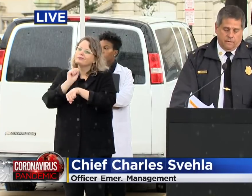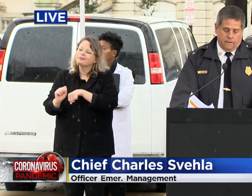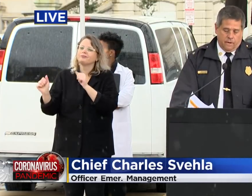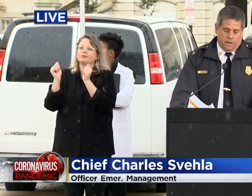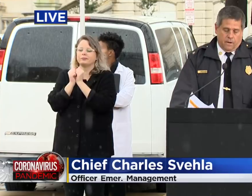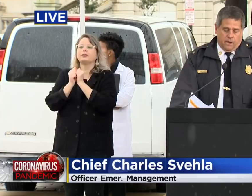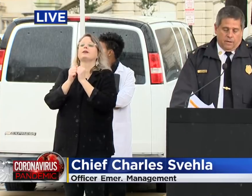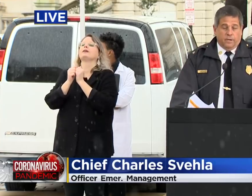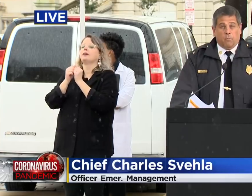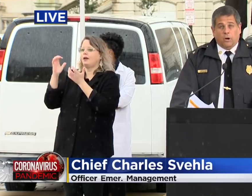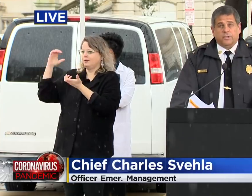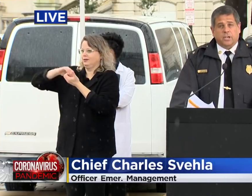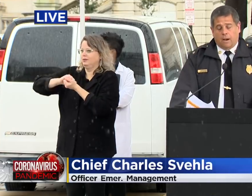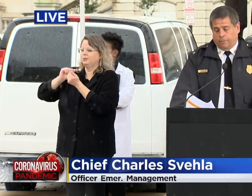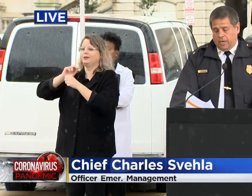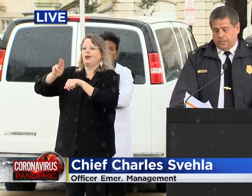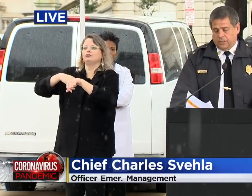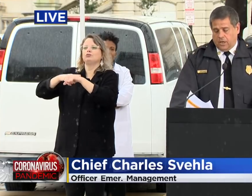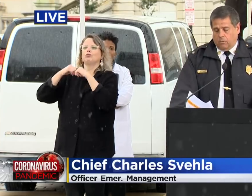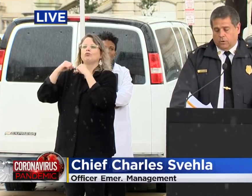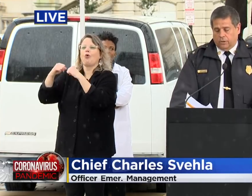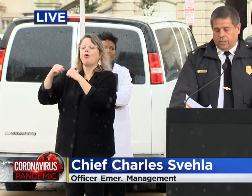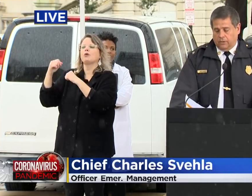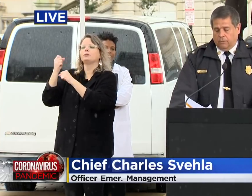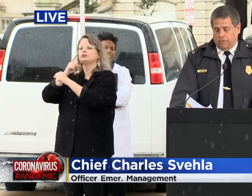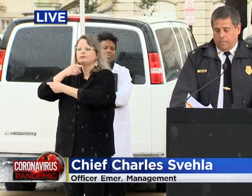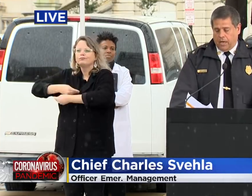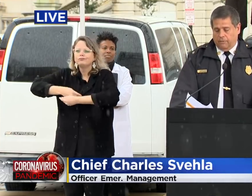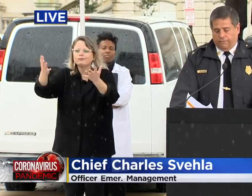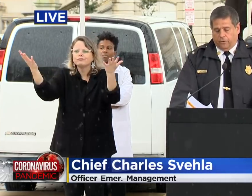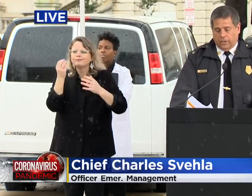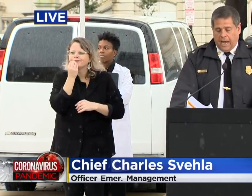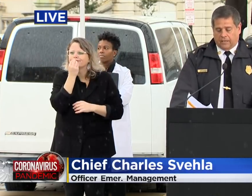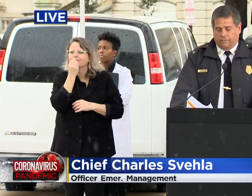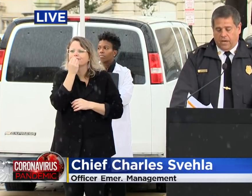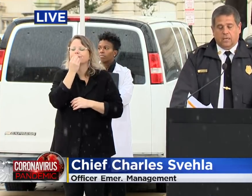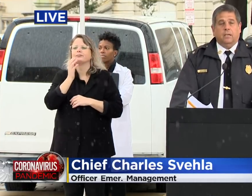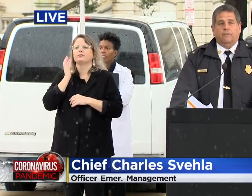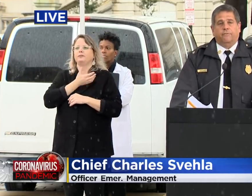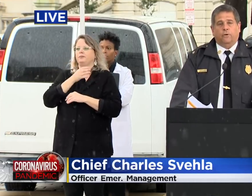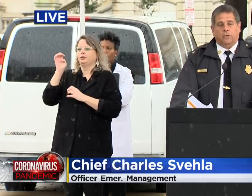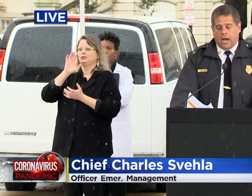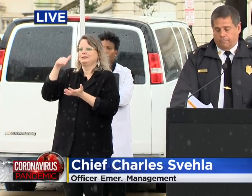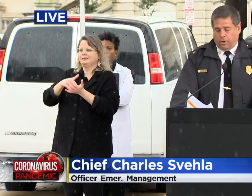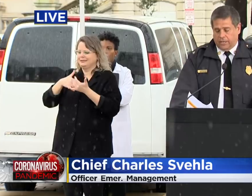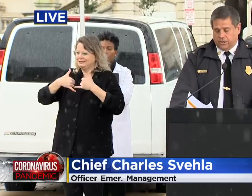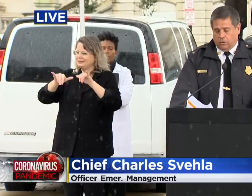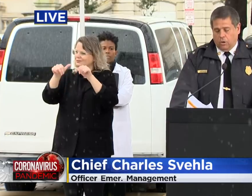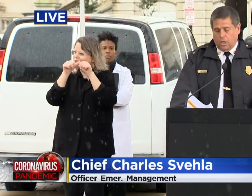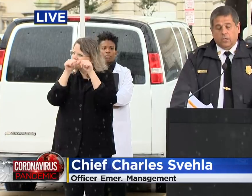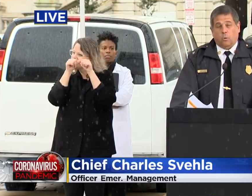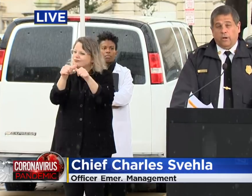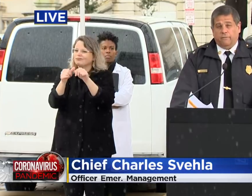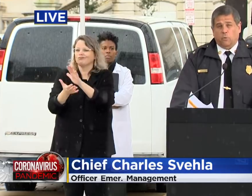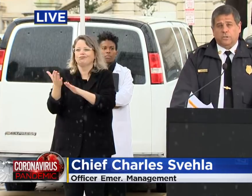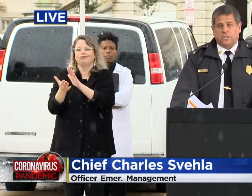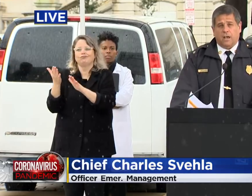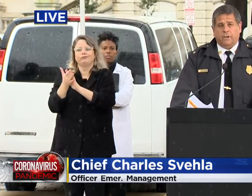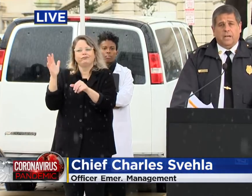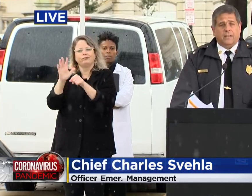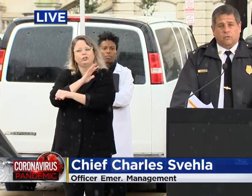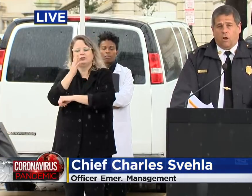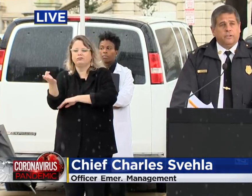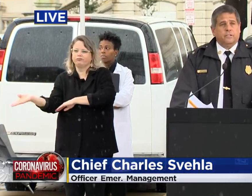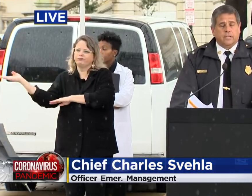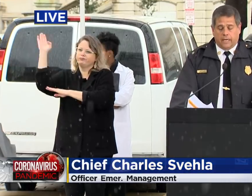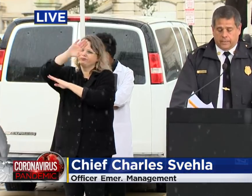need. The Emergency Operations Center will continue to remain fully activated and fully operational